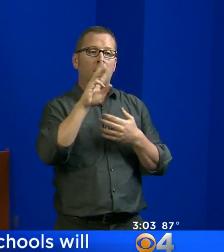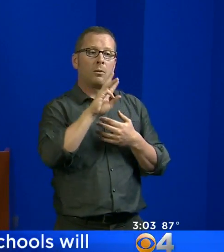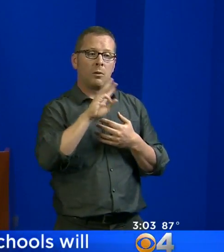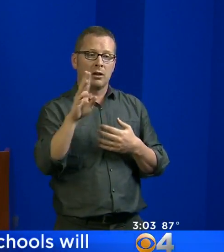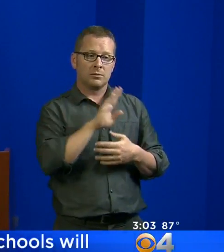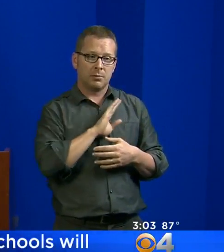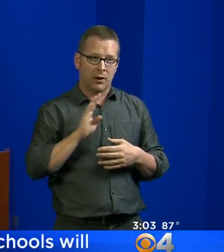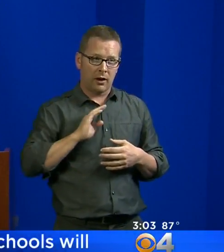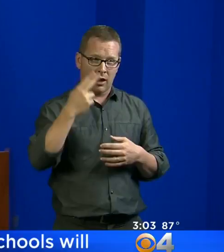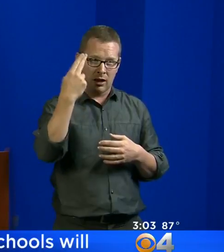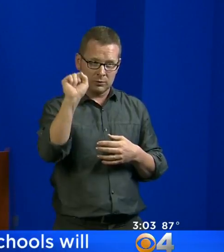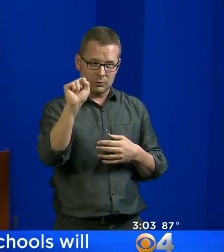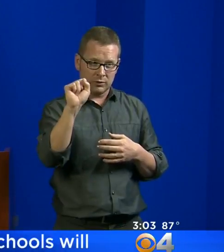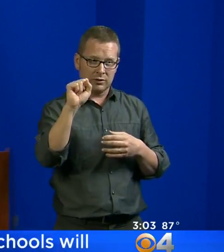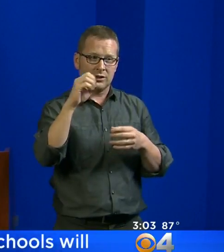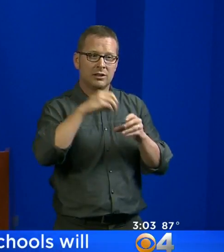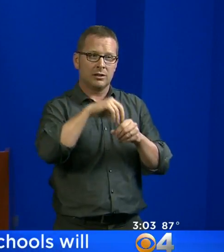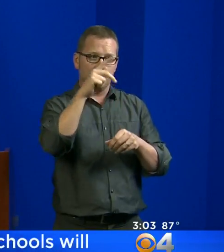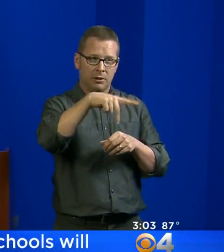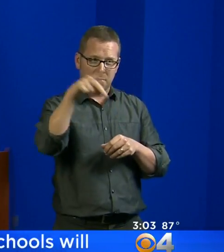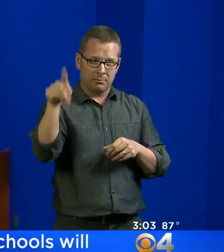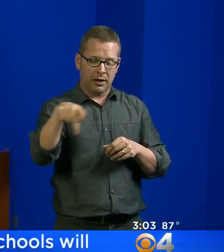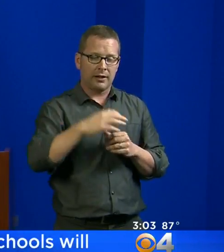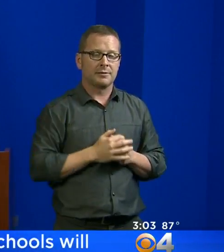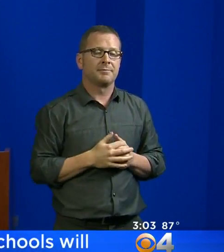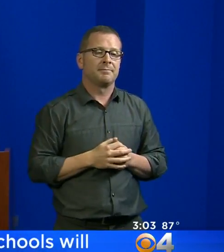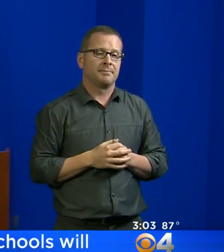Cove Middle School in Weston.